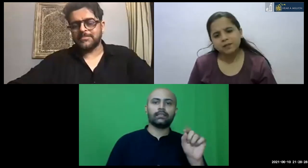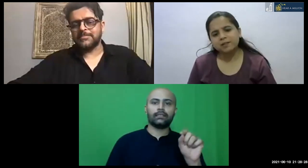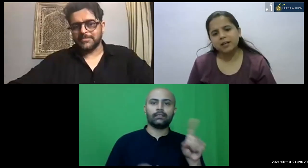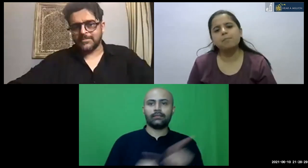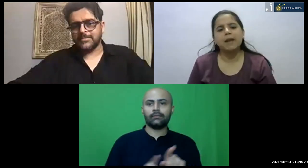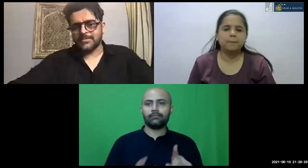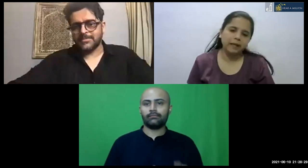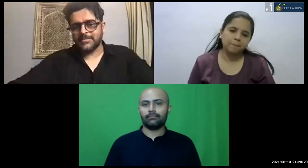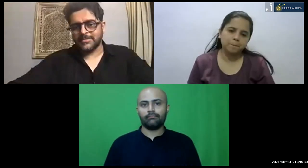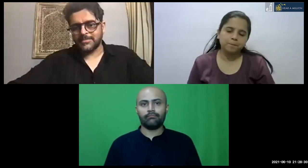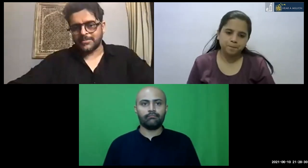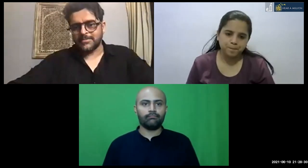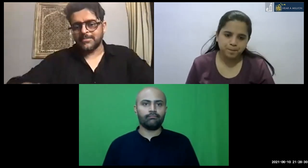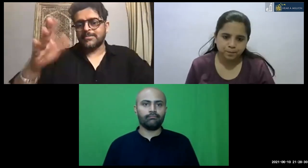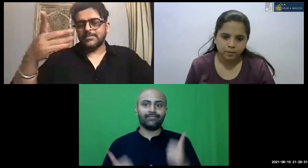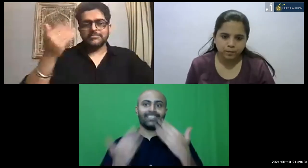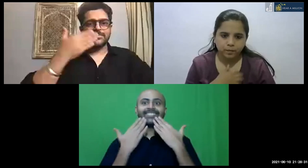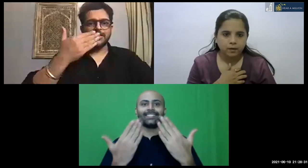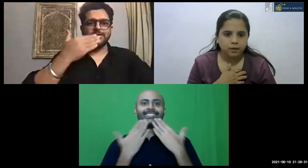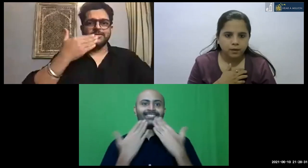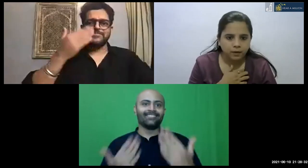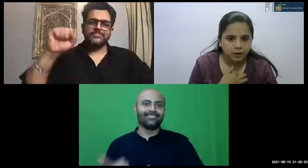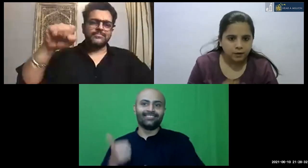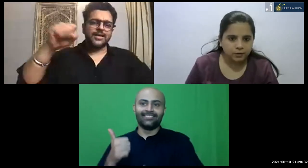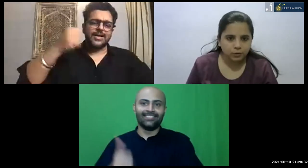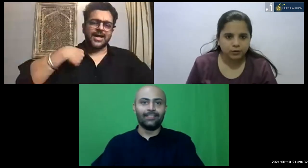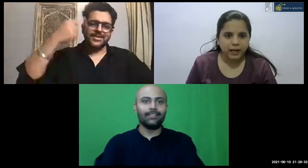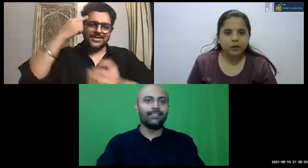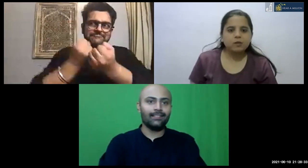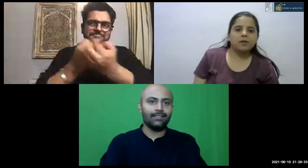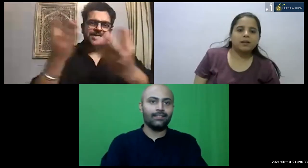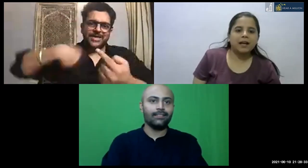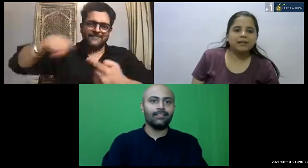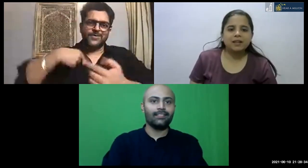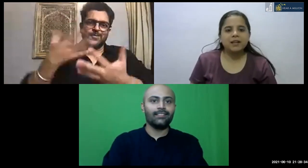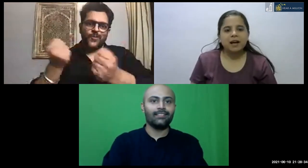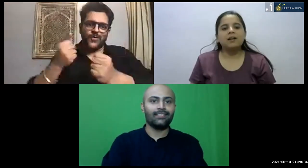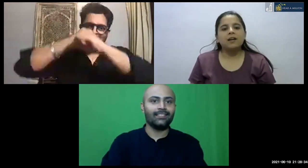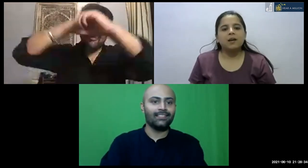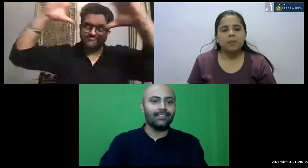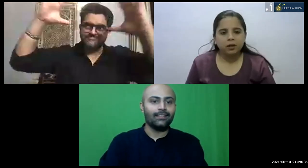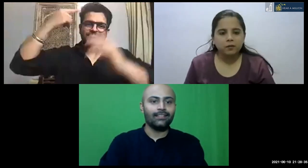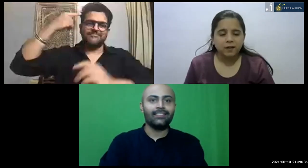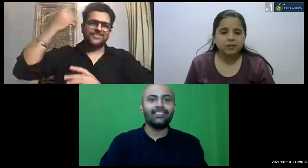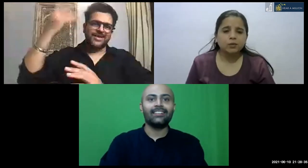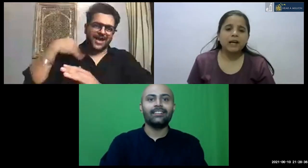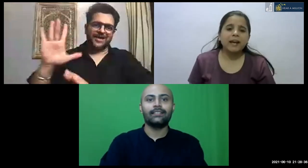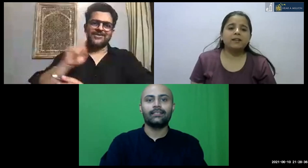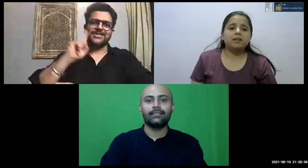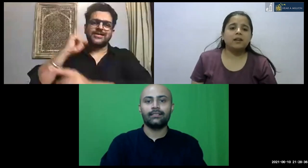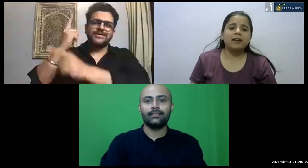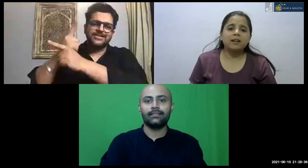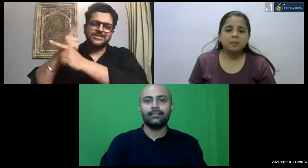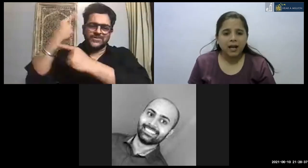And 10% said maybe. So thank you everyone. I think yeah, many of us would